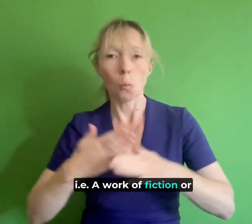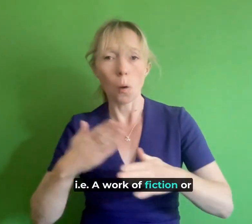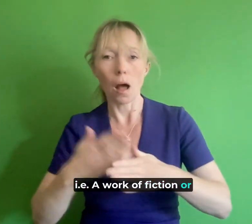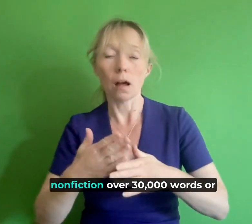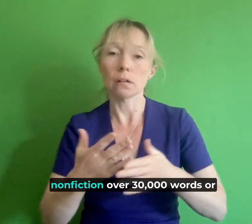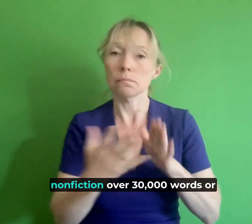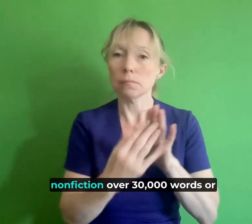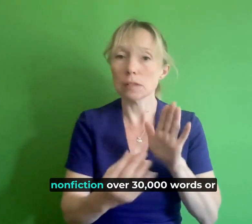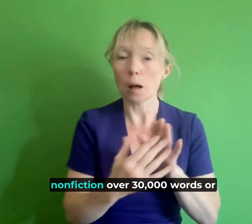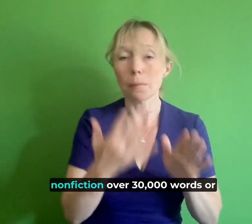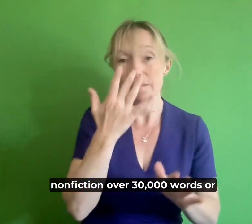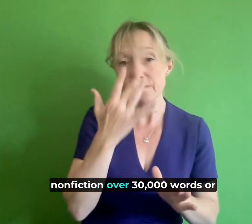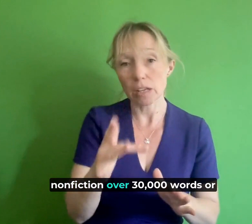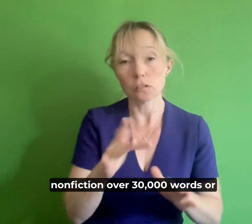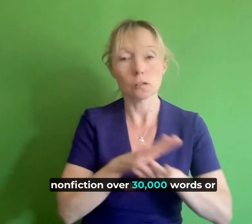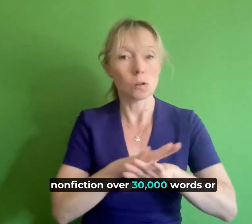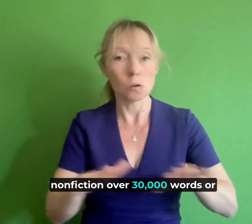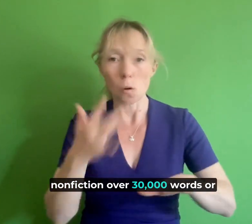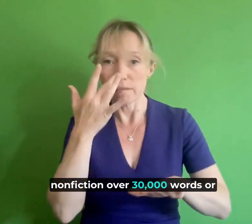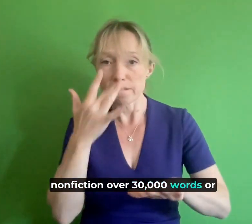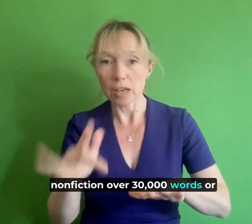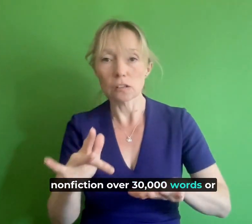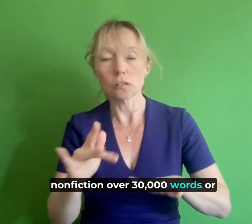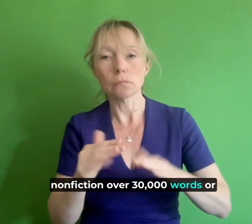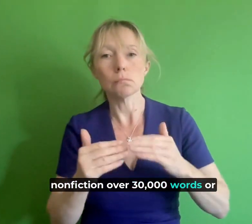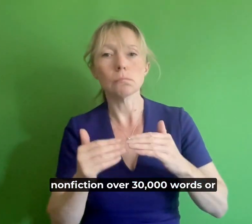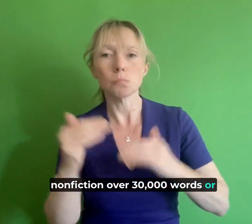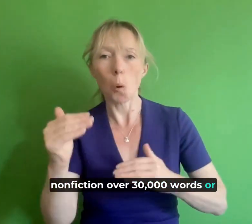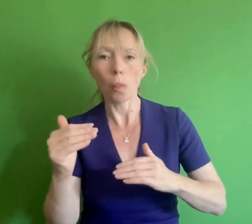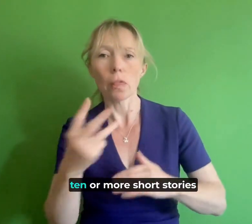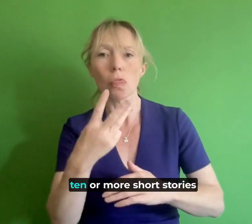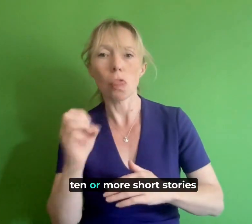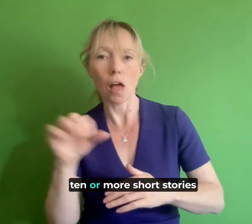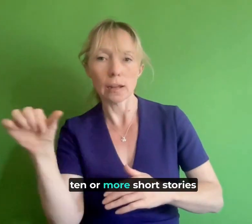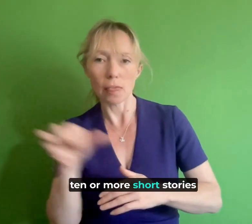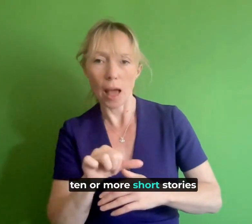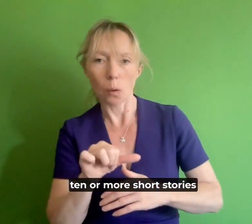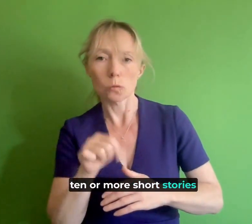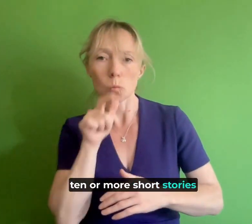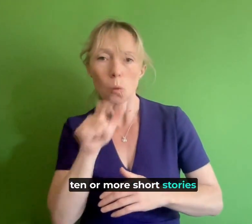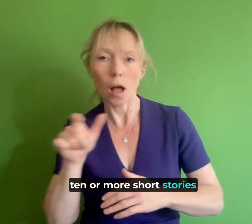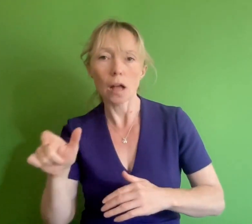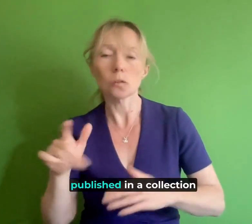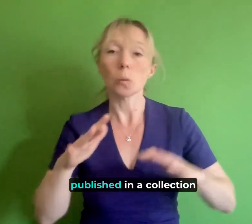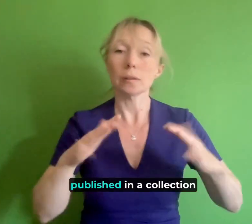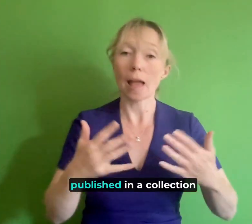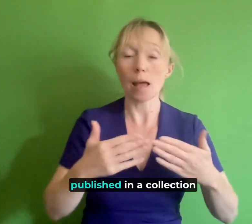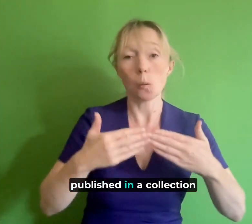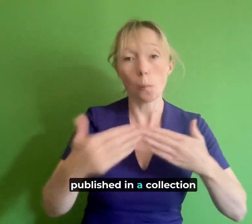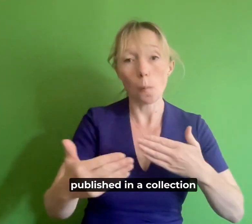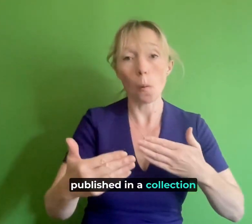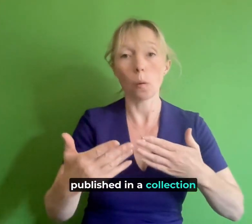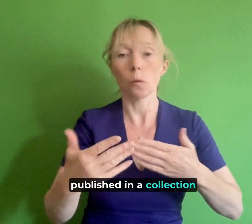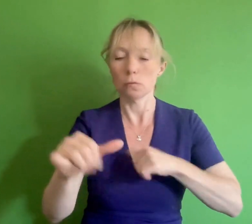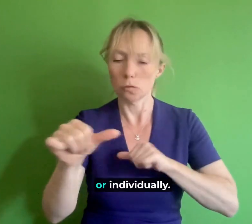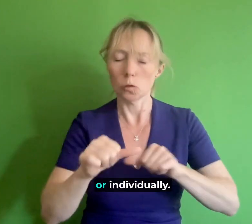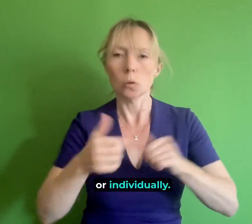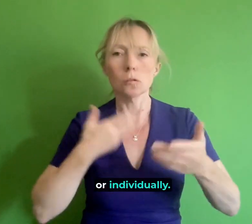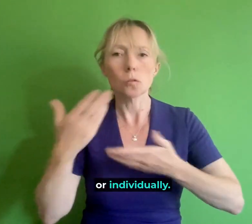or non-fiction over 30,000 words, or 10 or more short stories published in a collection or